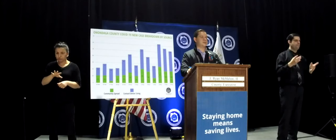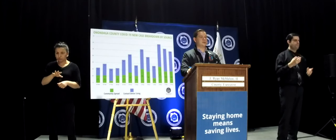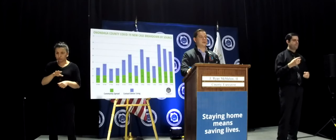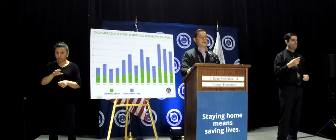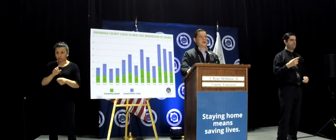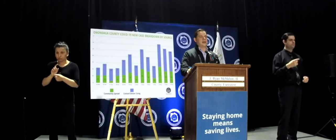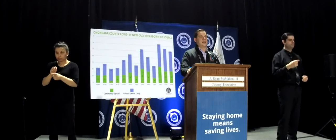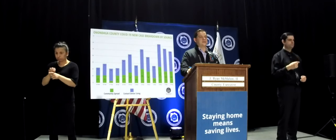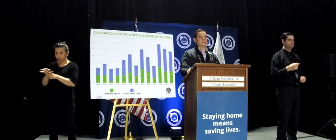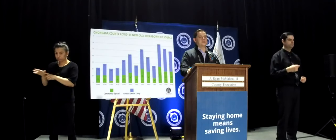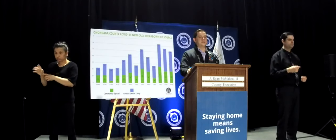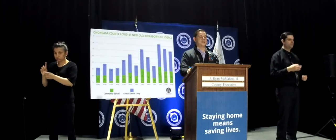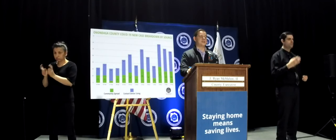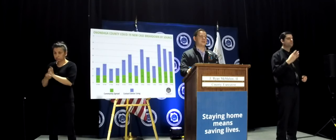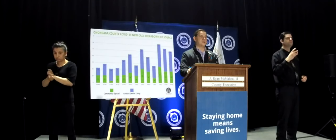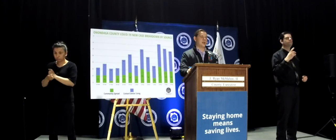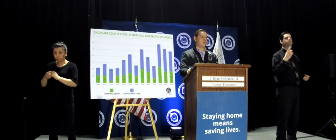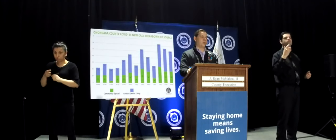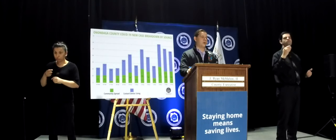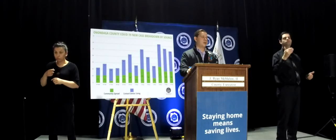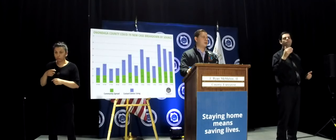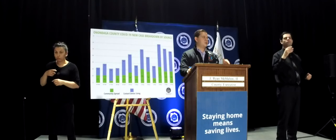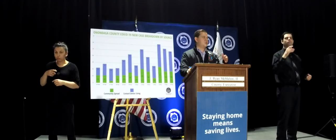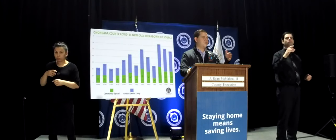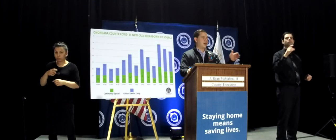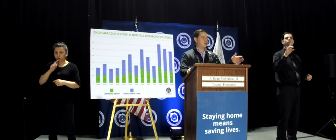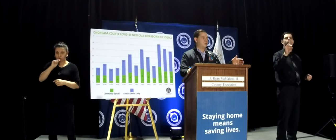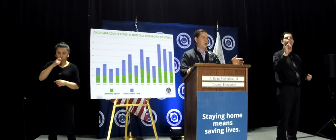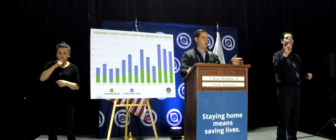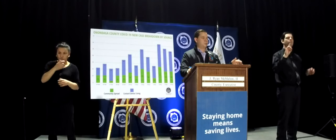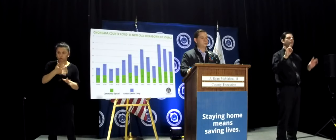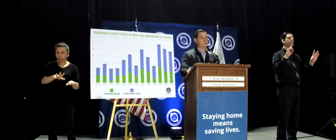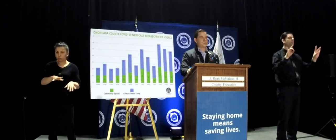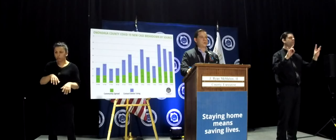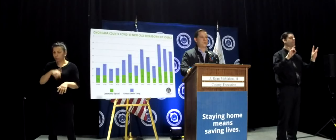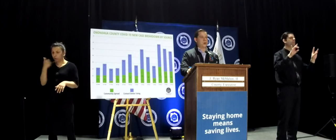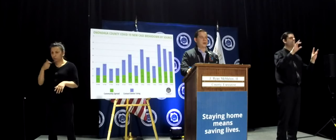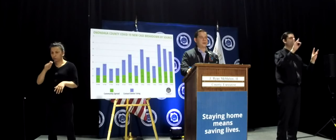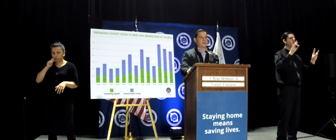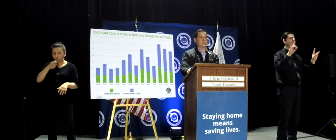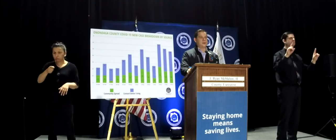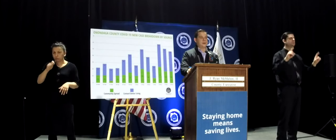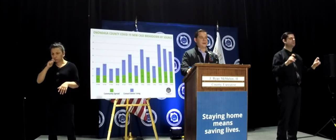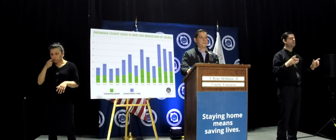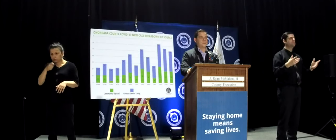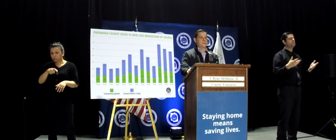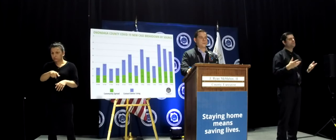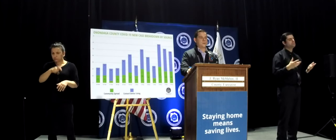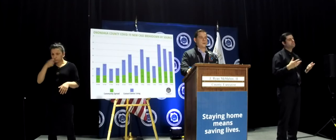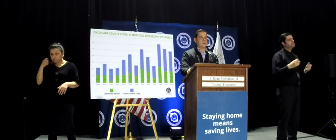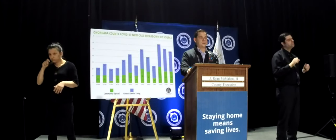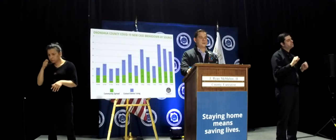proactive testing, I guess from a statistical standpoint, there's value there, but